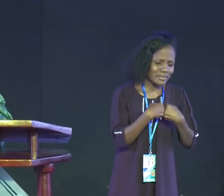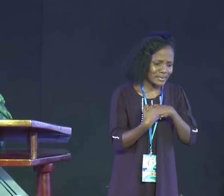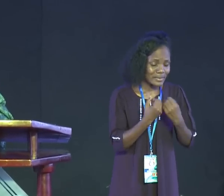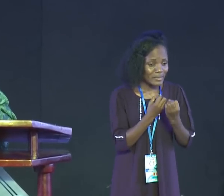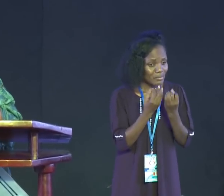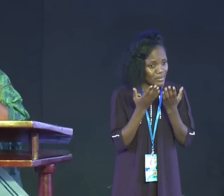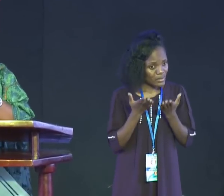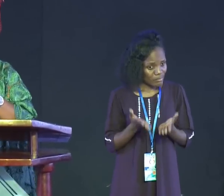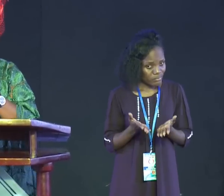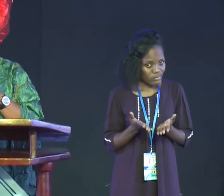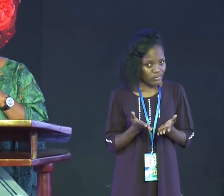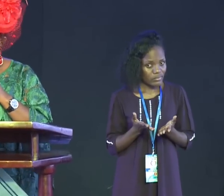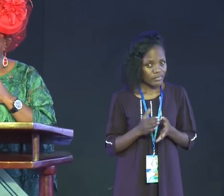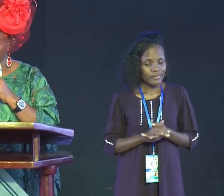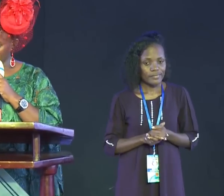I am the way I am.